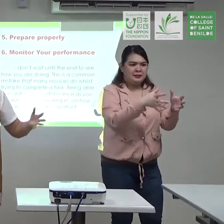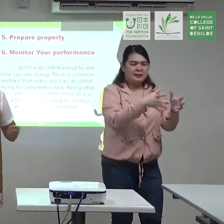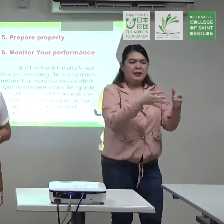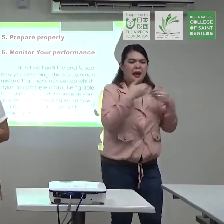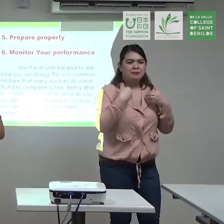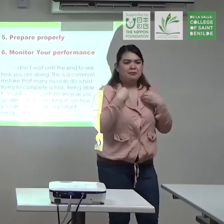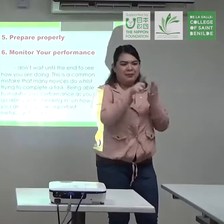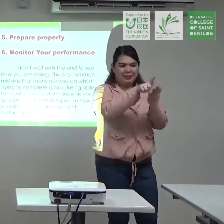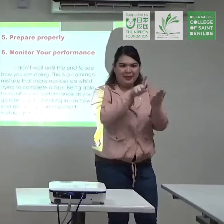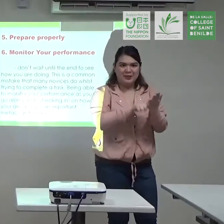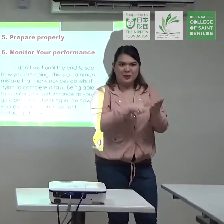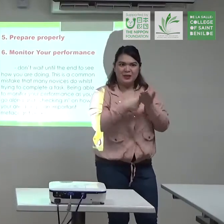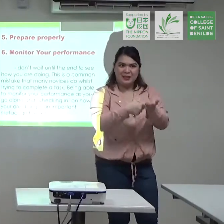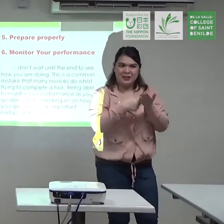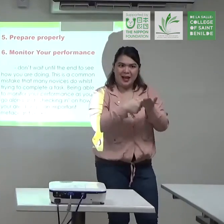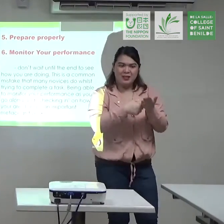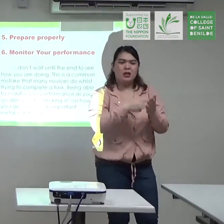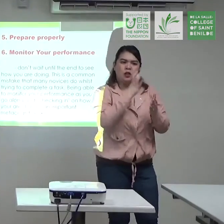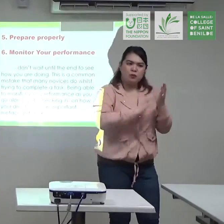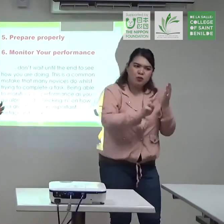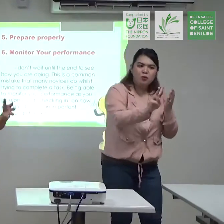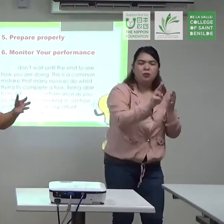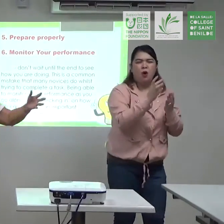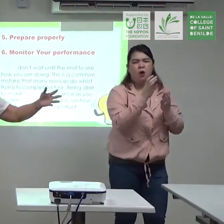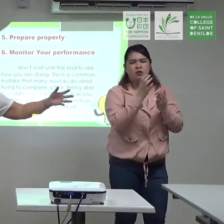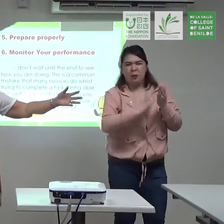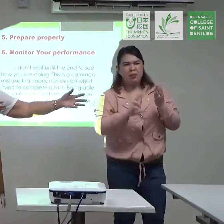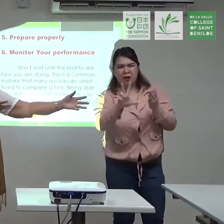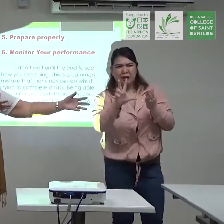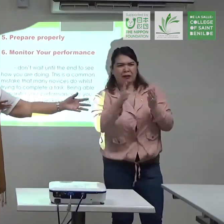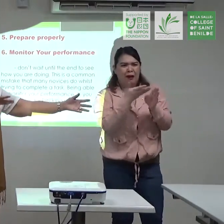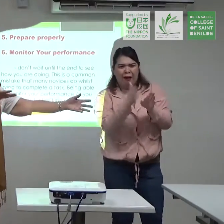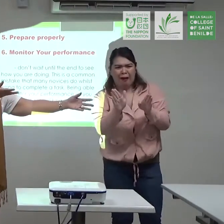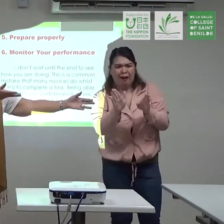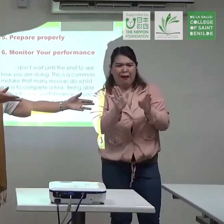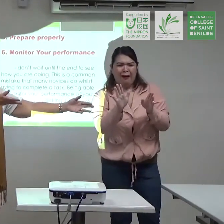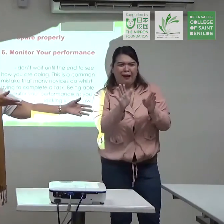Chapter 2, Chapter 3 are not related to the